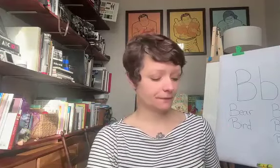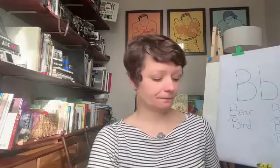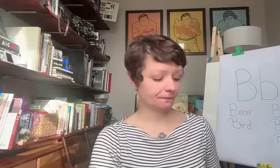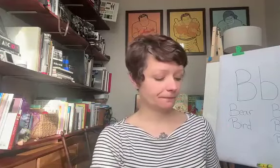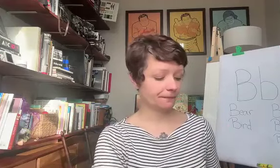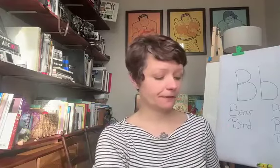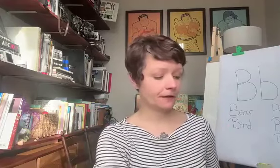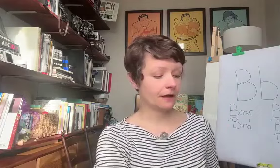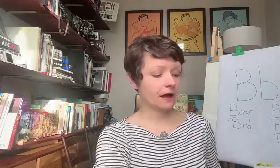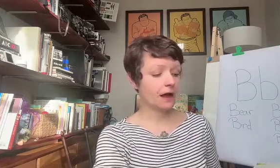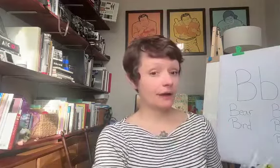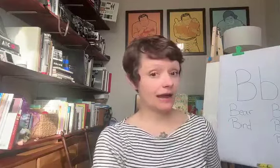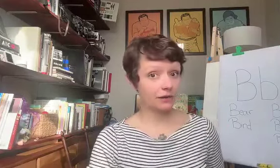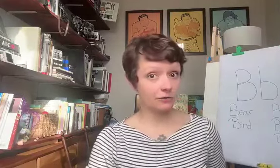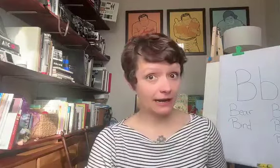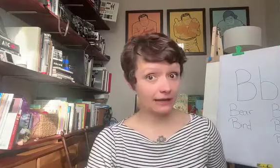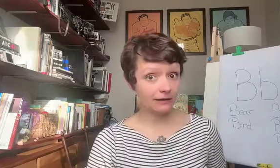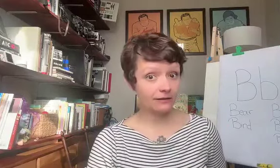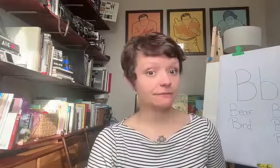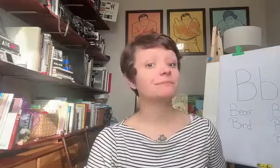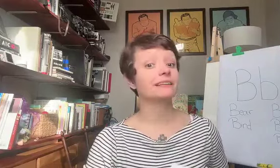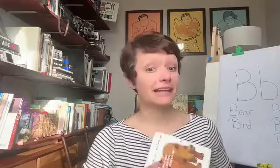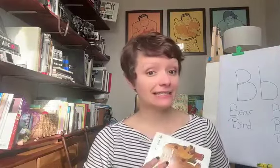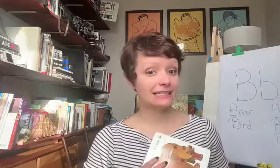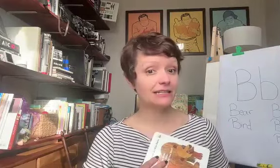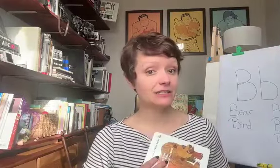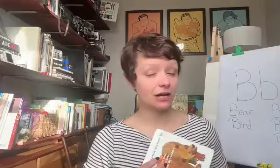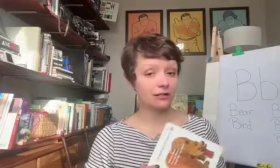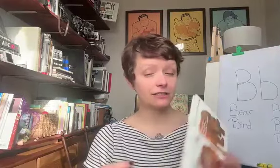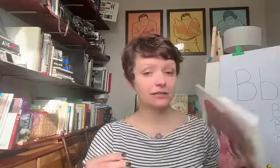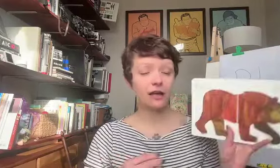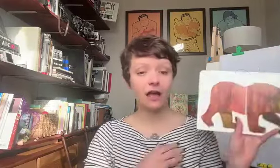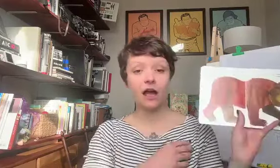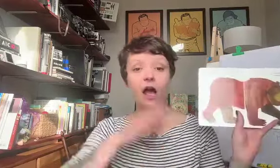too. Okay, are you ready? Let's start.